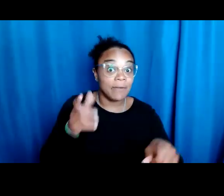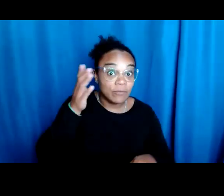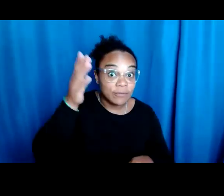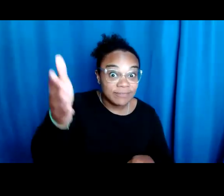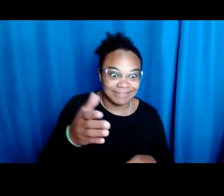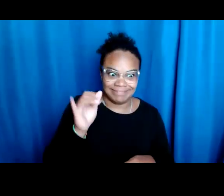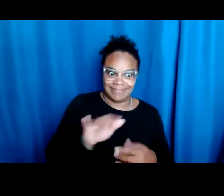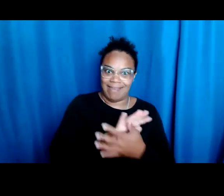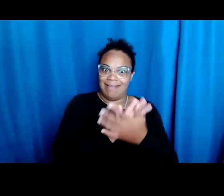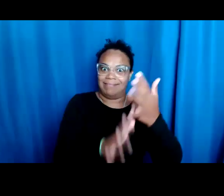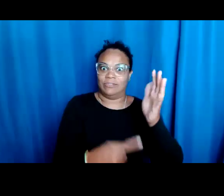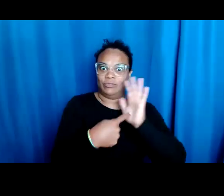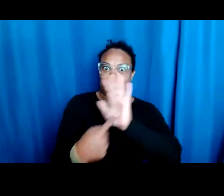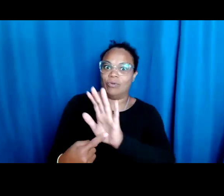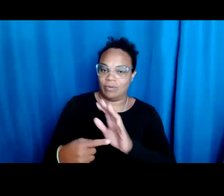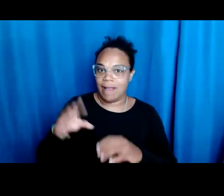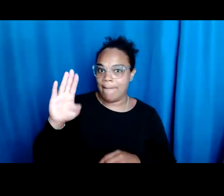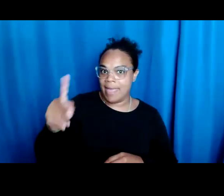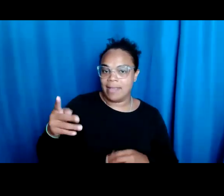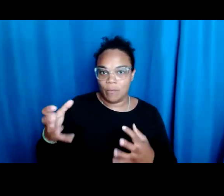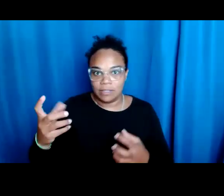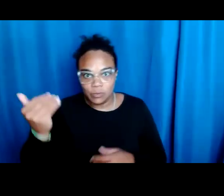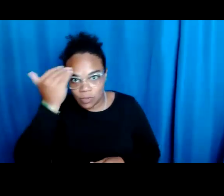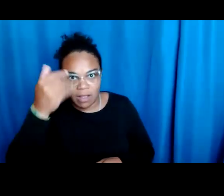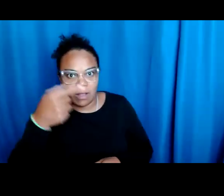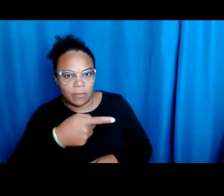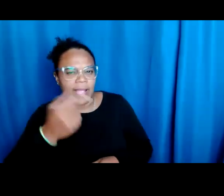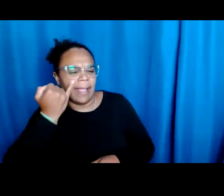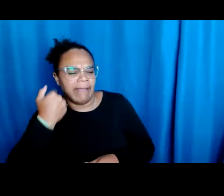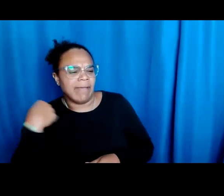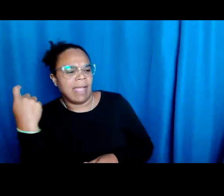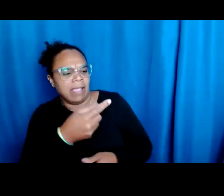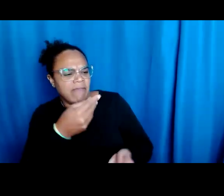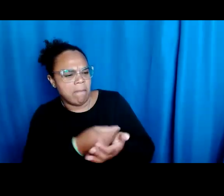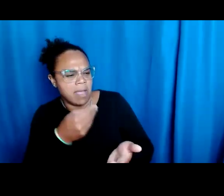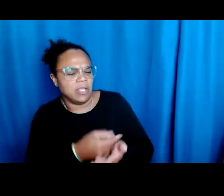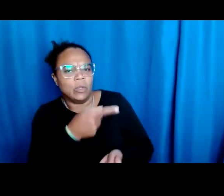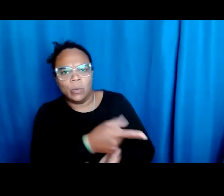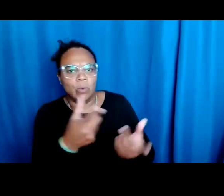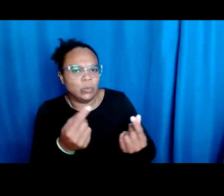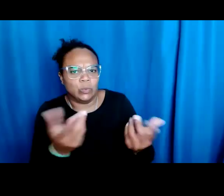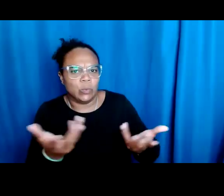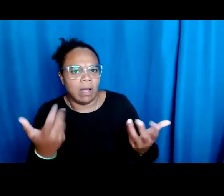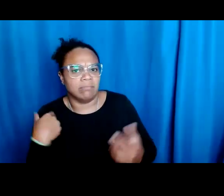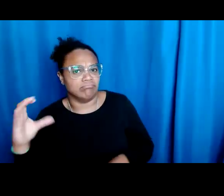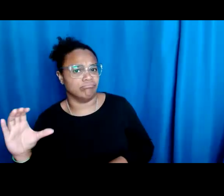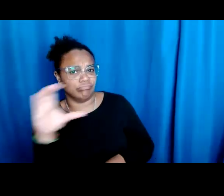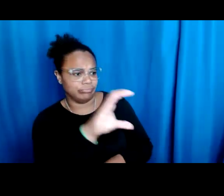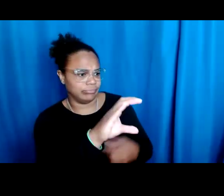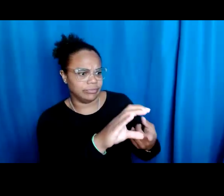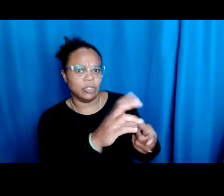banks want to hear. They want to understand, what are you going to do with the money once I give it to you? Your assumptions